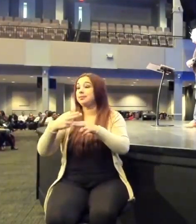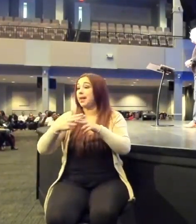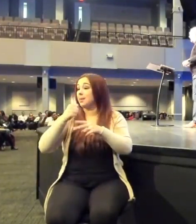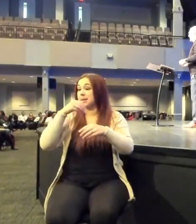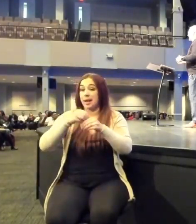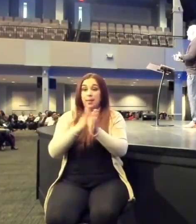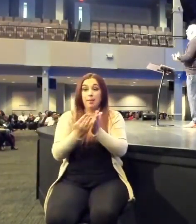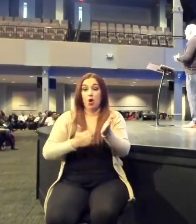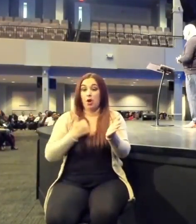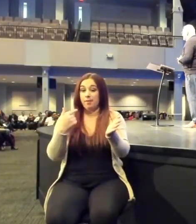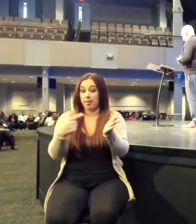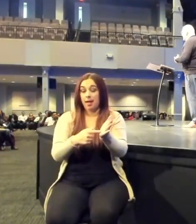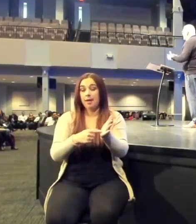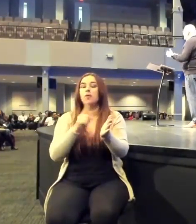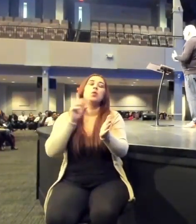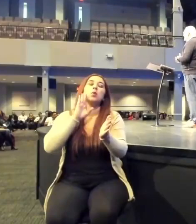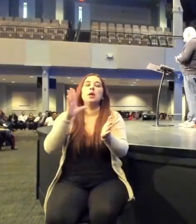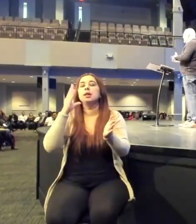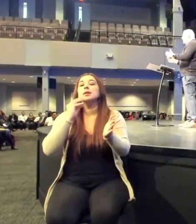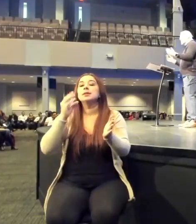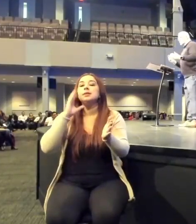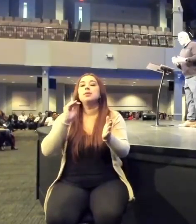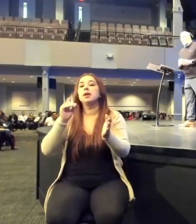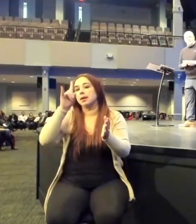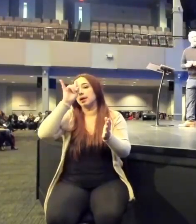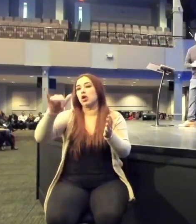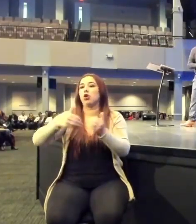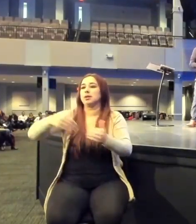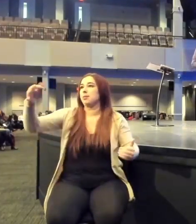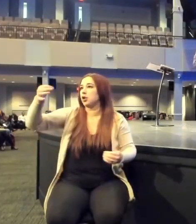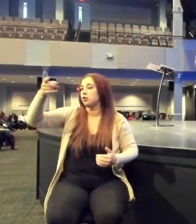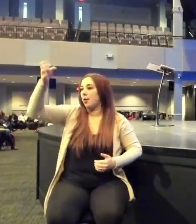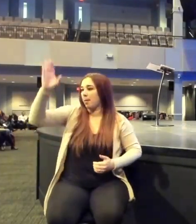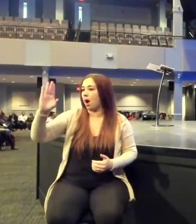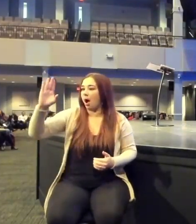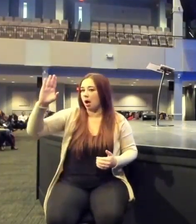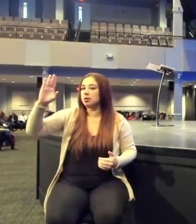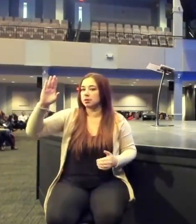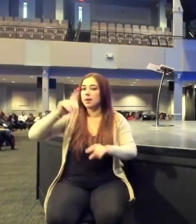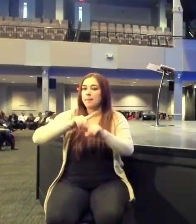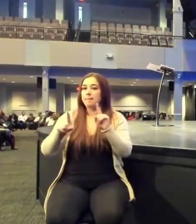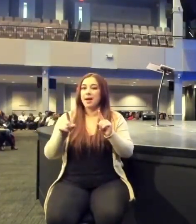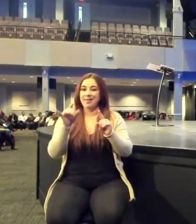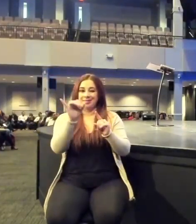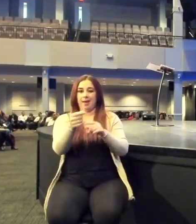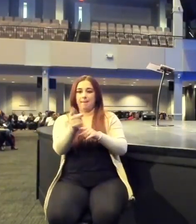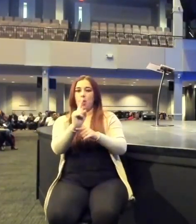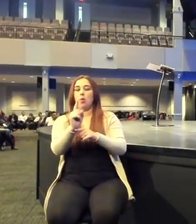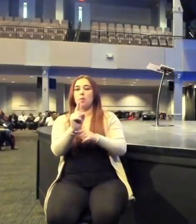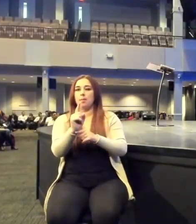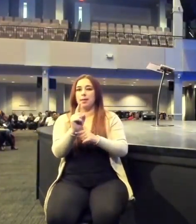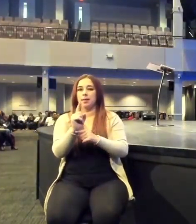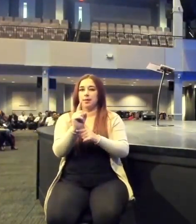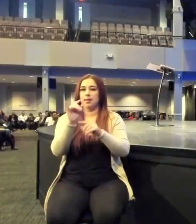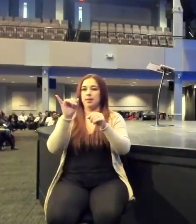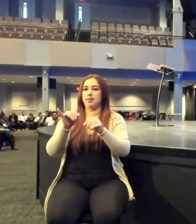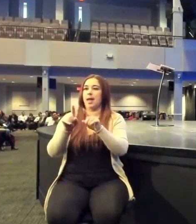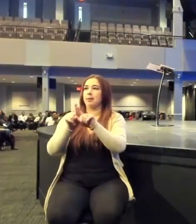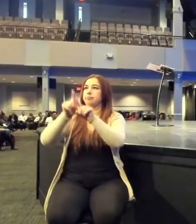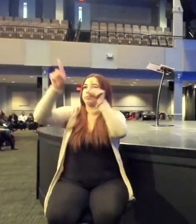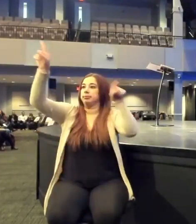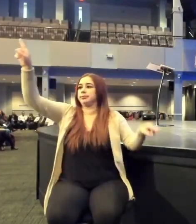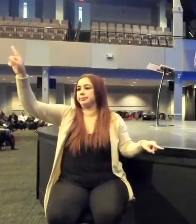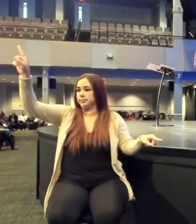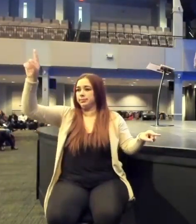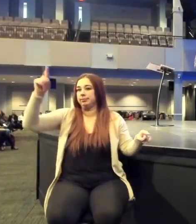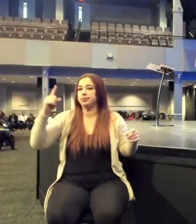Life will then experience eternal separation from God. But there's this moment that ushers us into eternity.